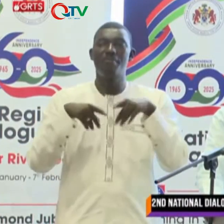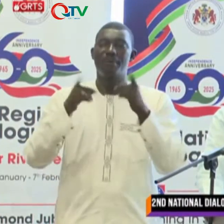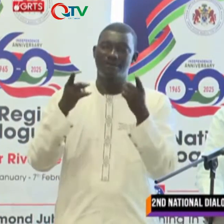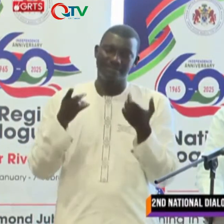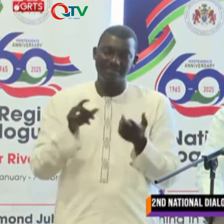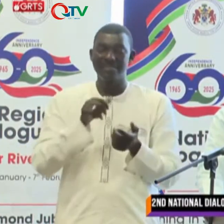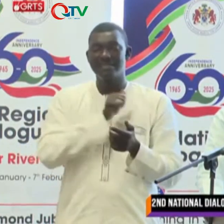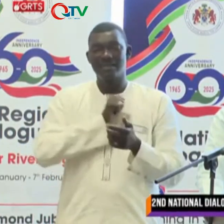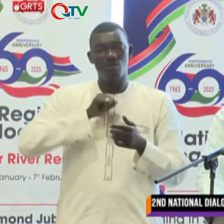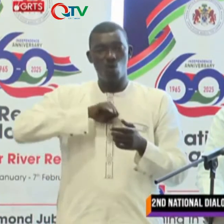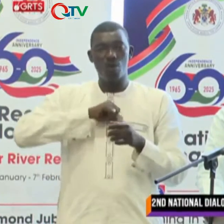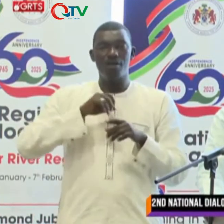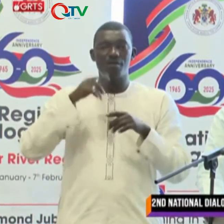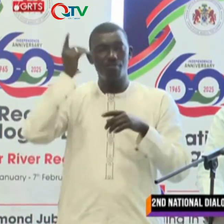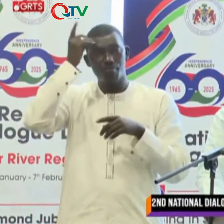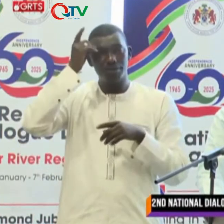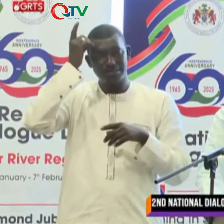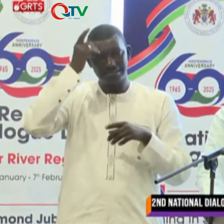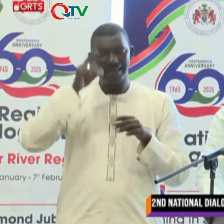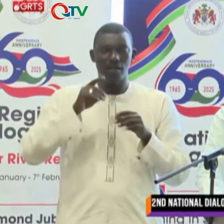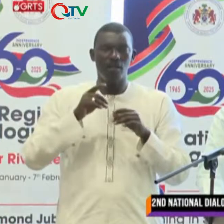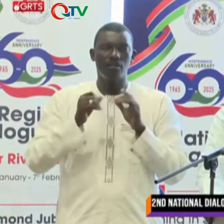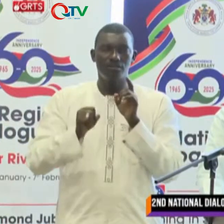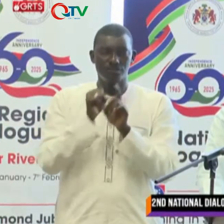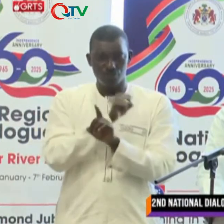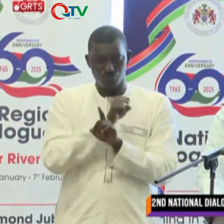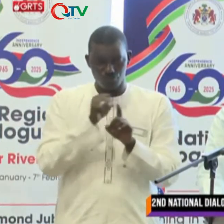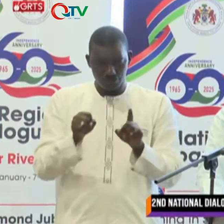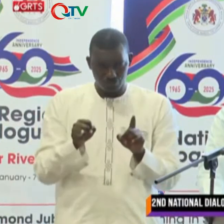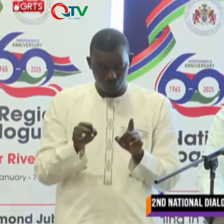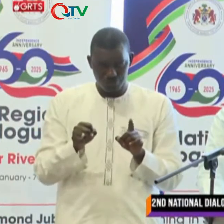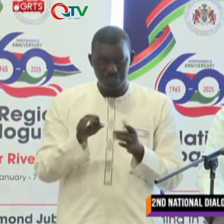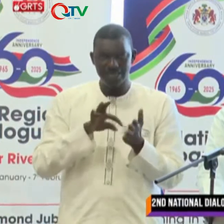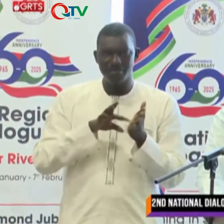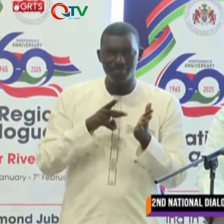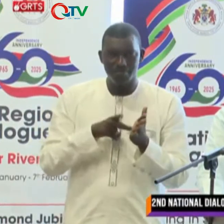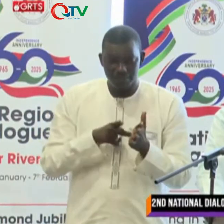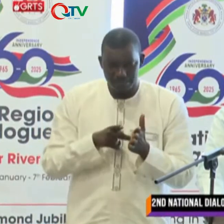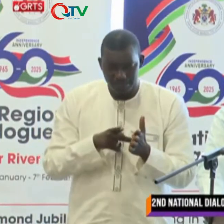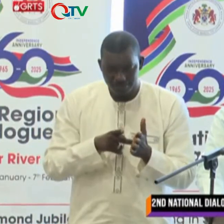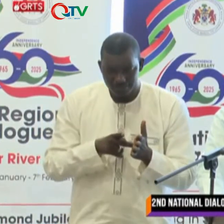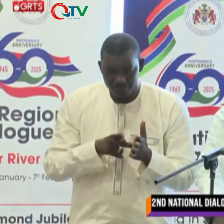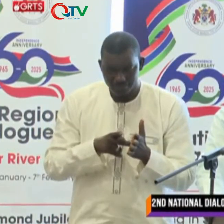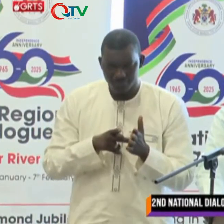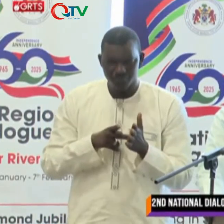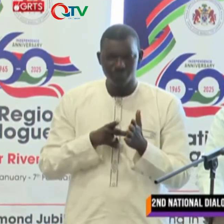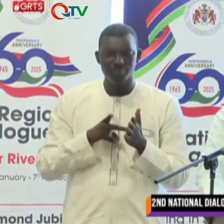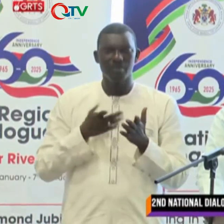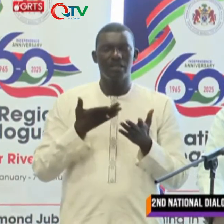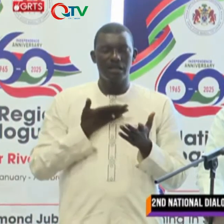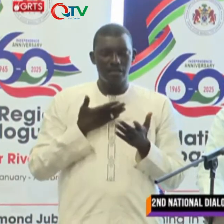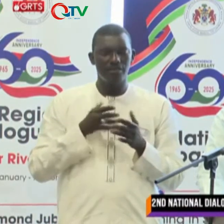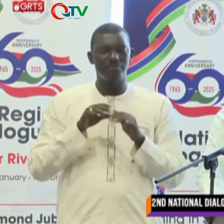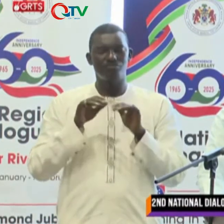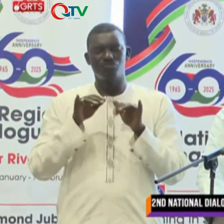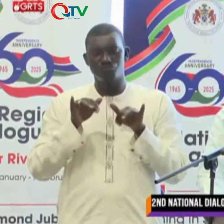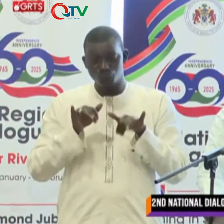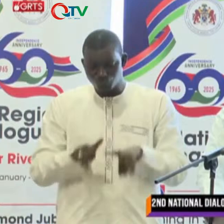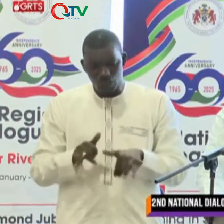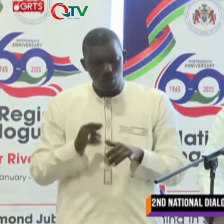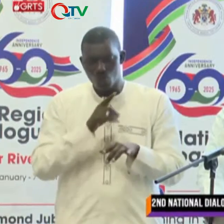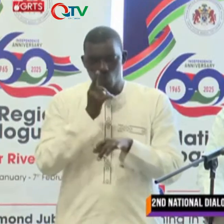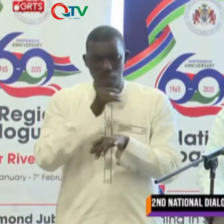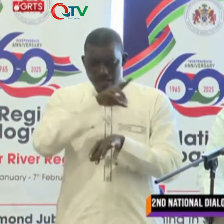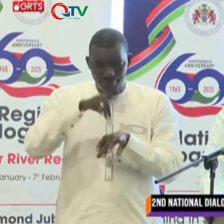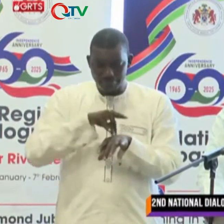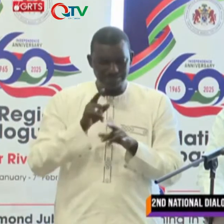our political situation, it means preventing stagnation, regression, backwardness,